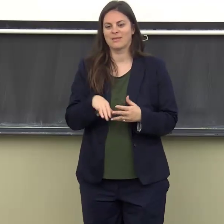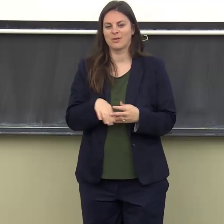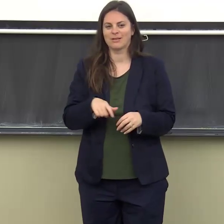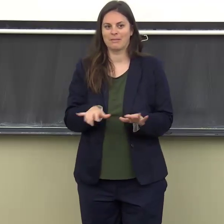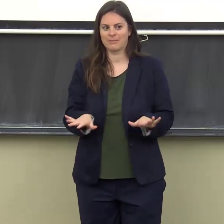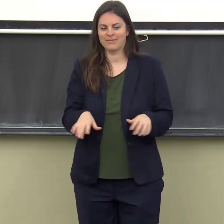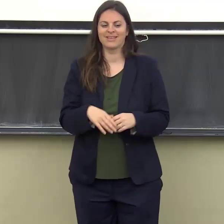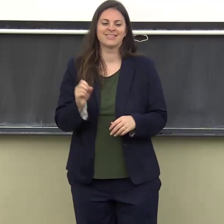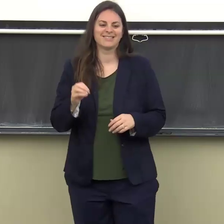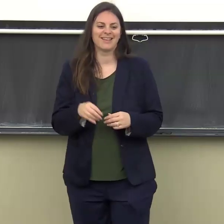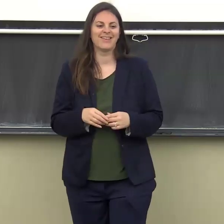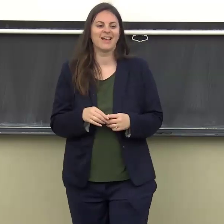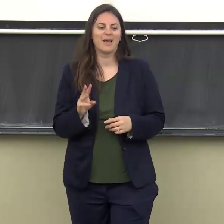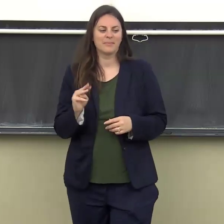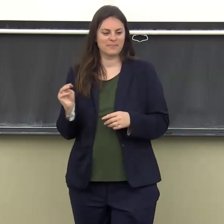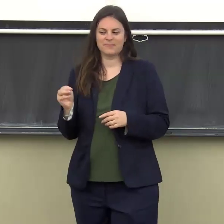break. So